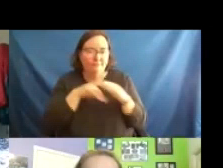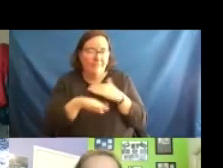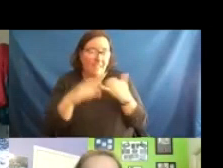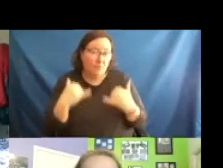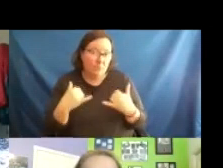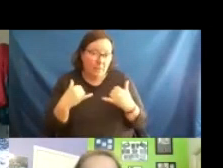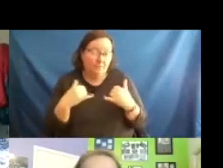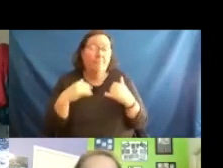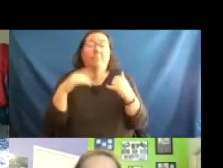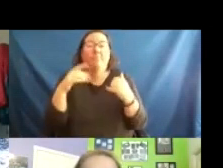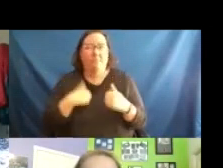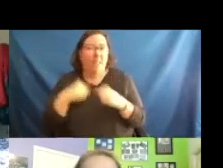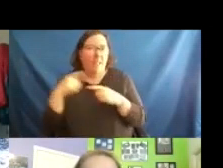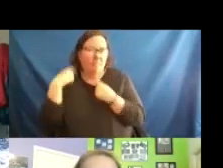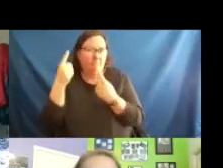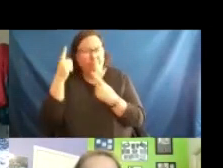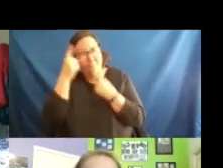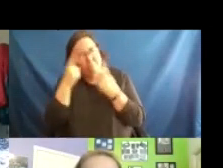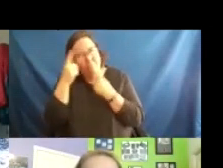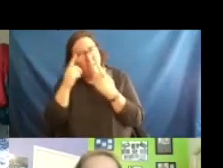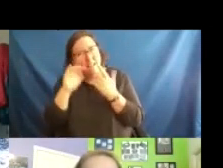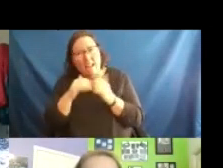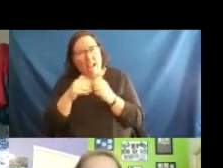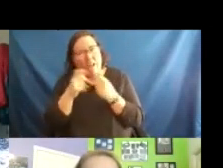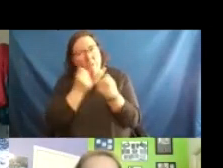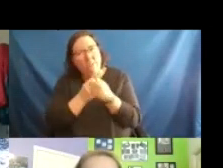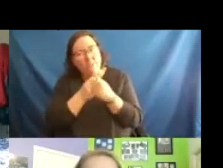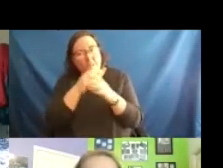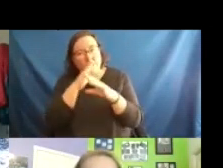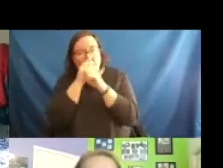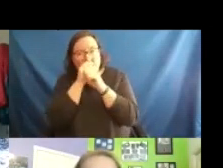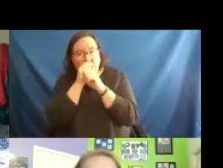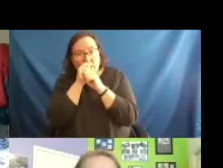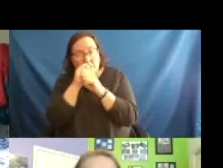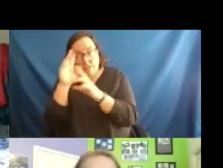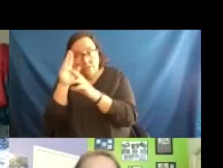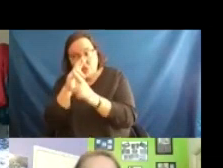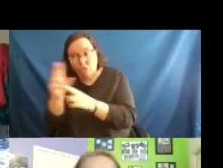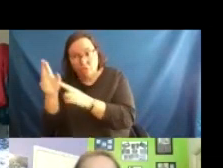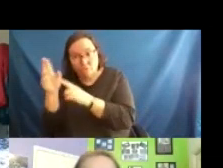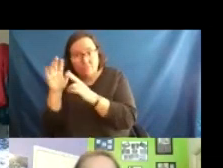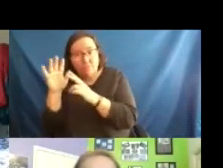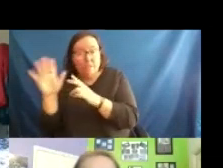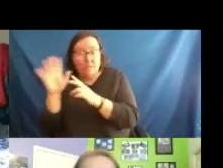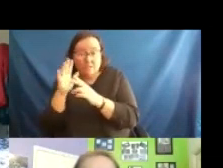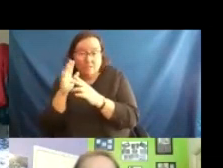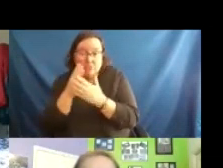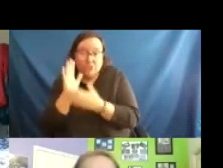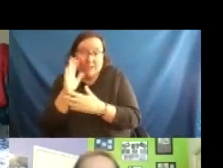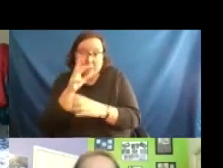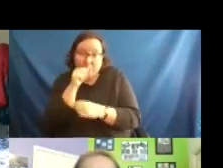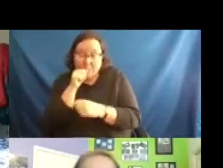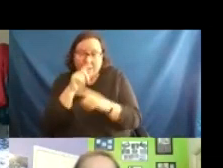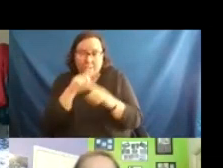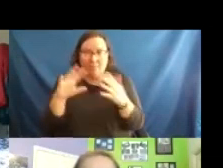question remained in my mind for a long time: how do we uphold confidentiality and our students' right to privacy while celebrating student